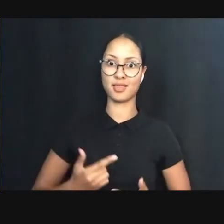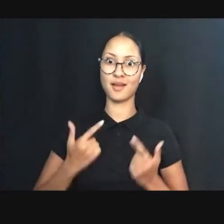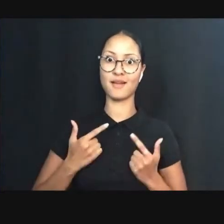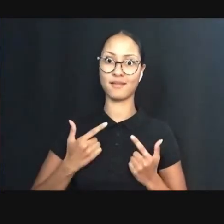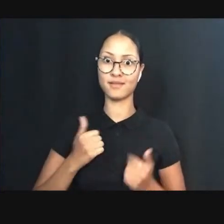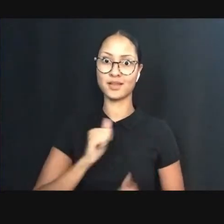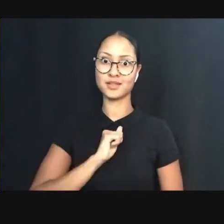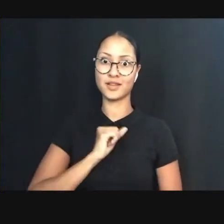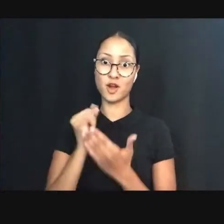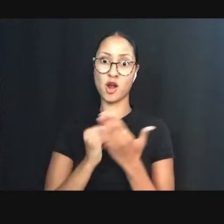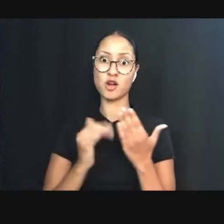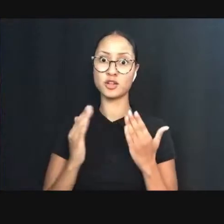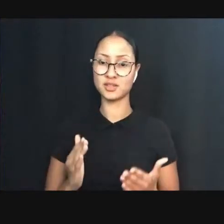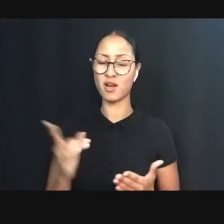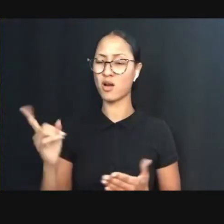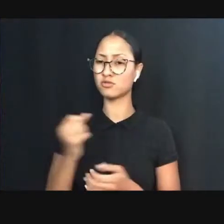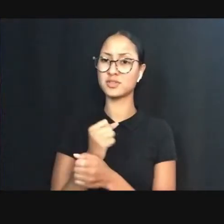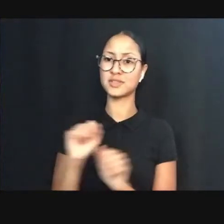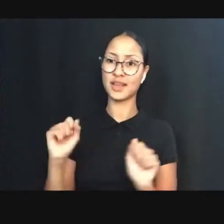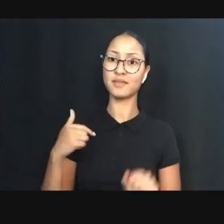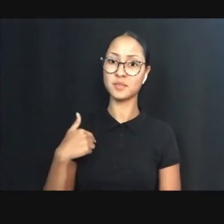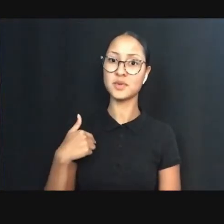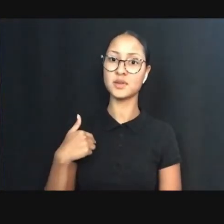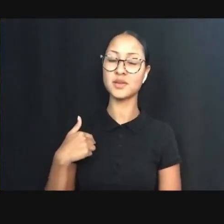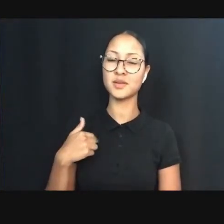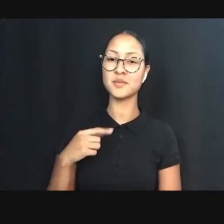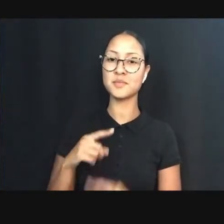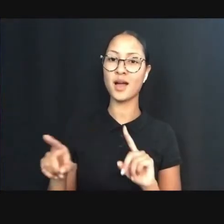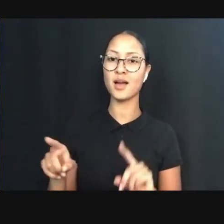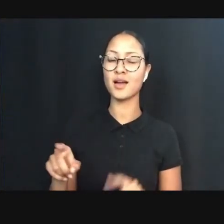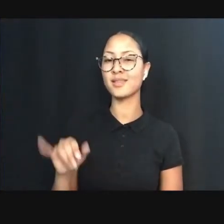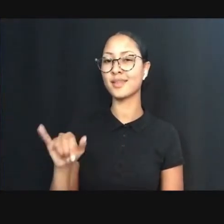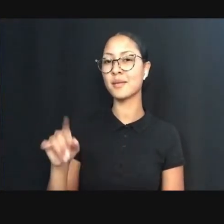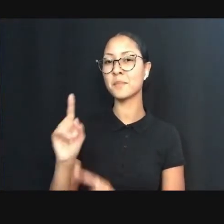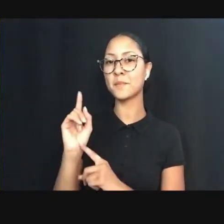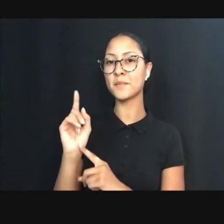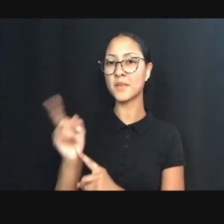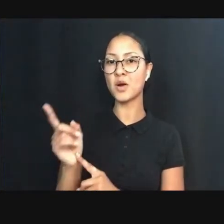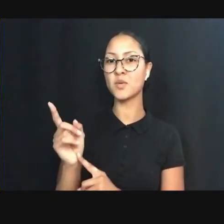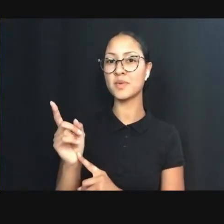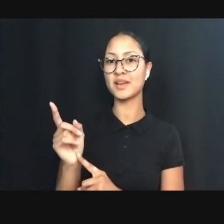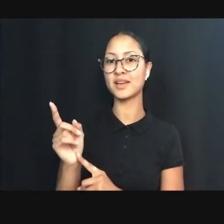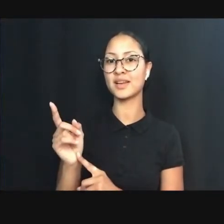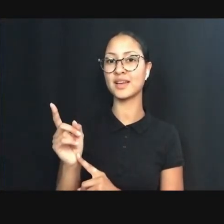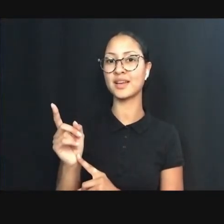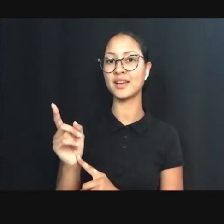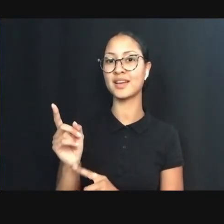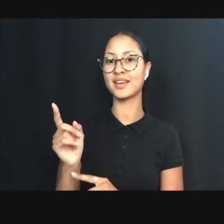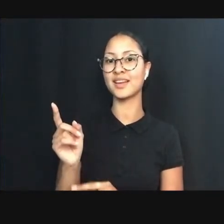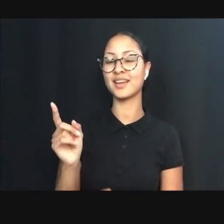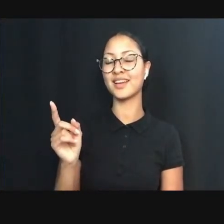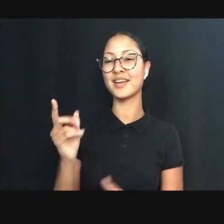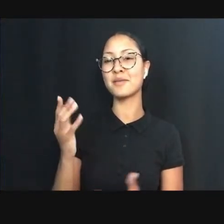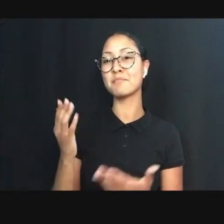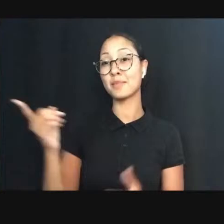I'm pretty sure there was a moment of them just being like, okay, let me just help this child because